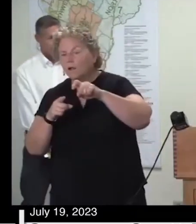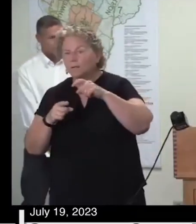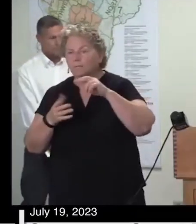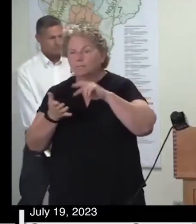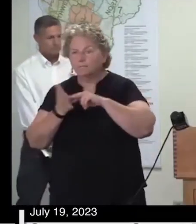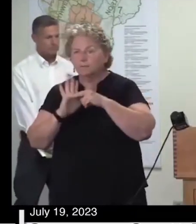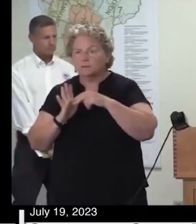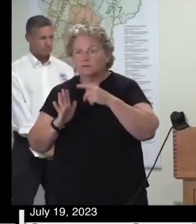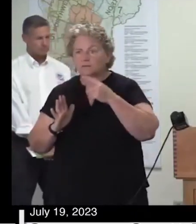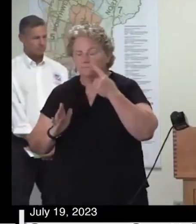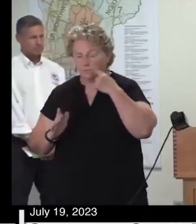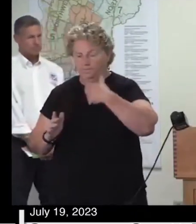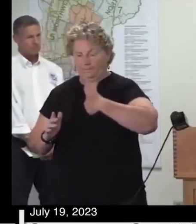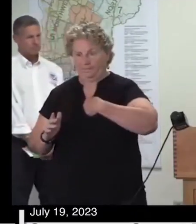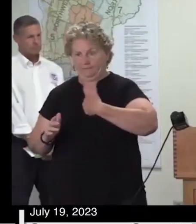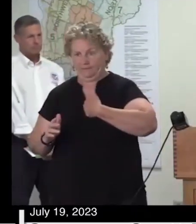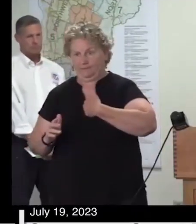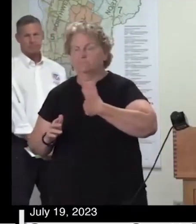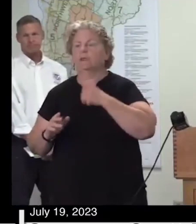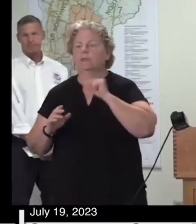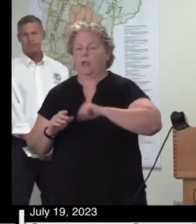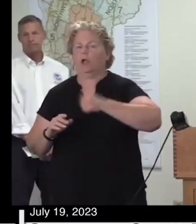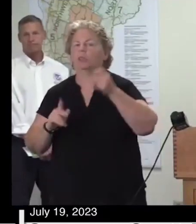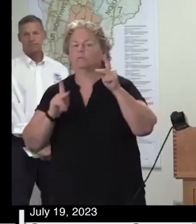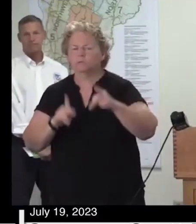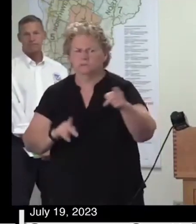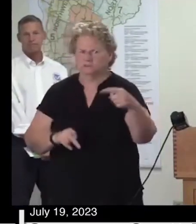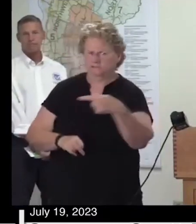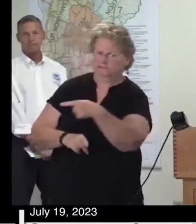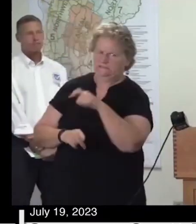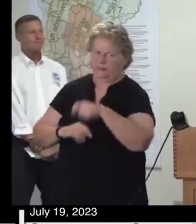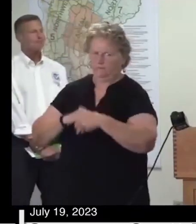defined. They are there to answer that call.